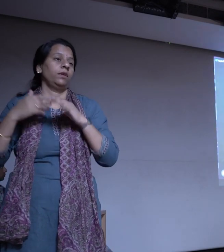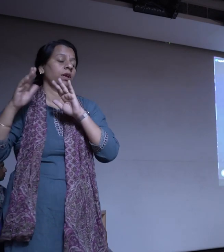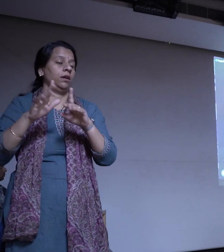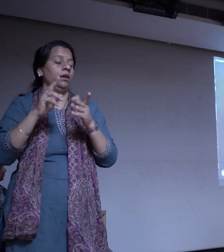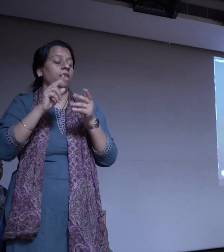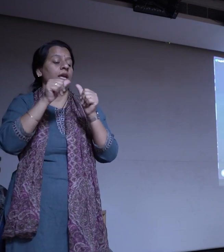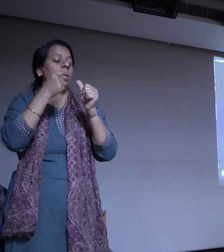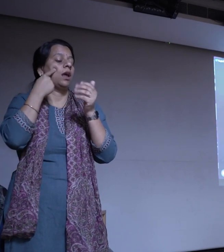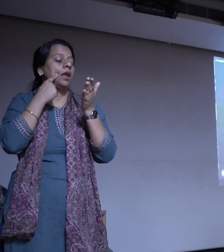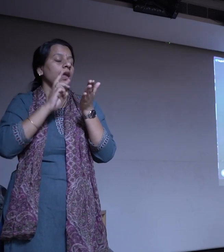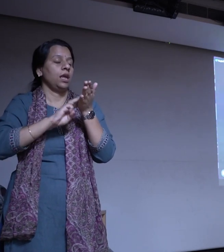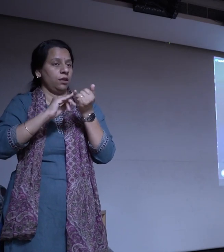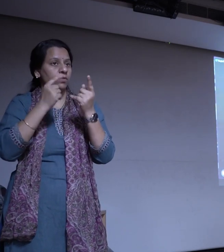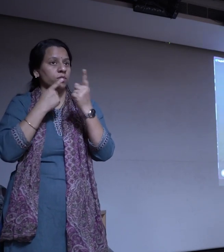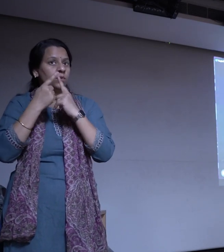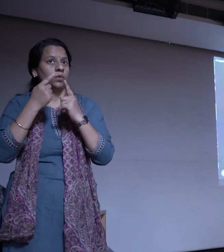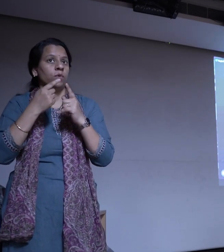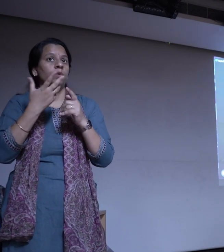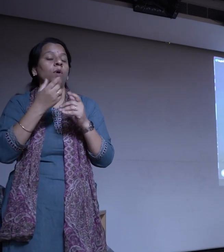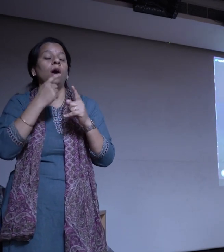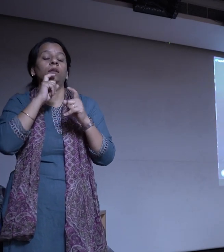really to tell about